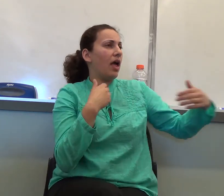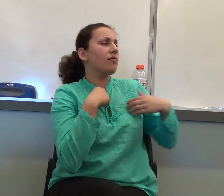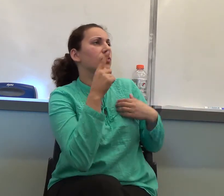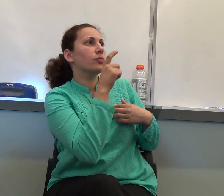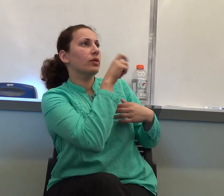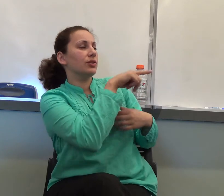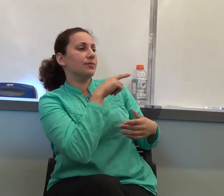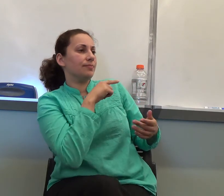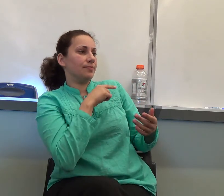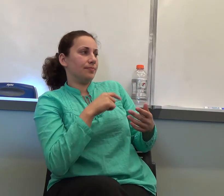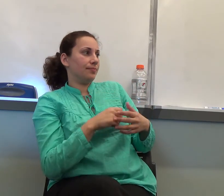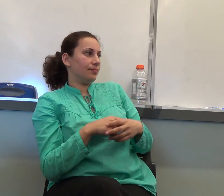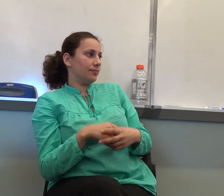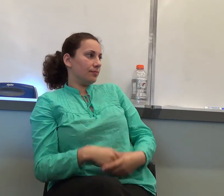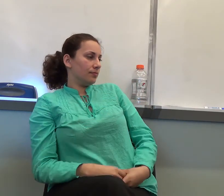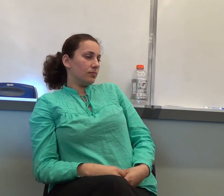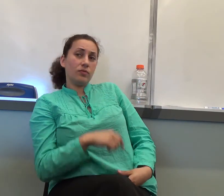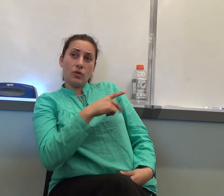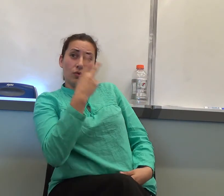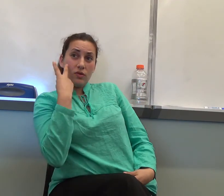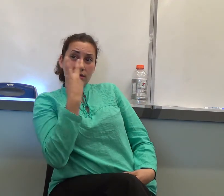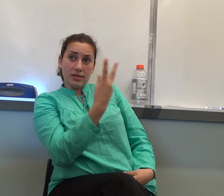Would there ever, you see how there's in the front,